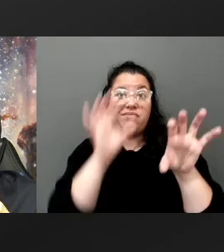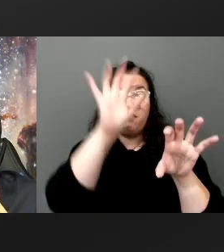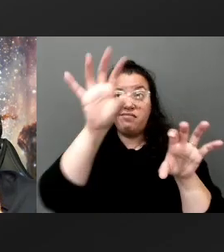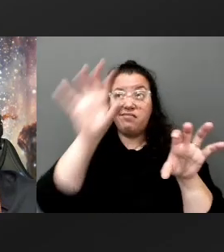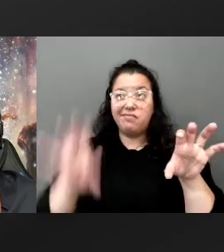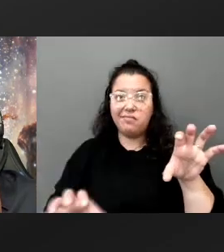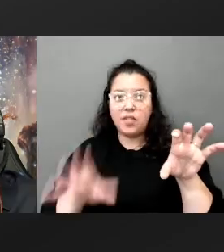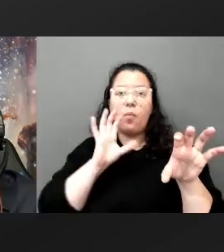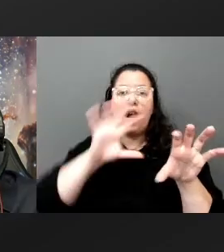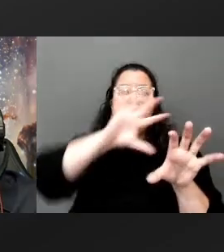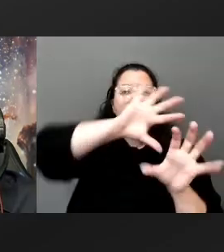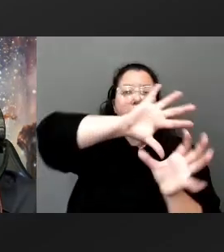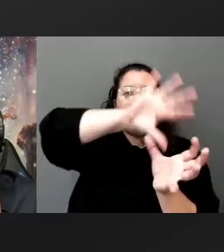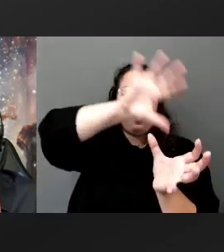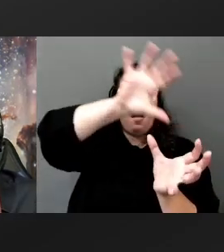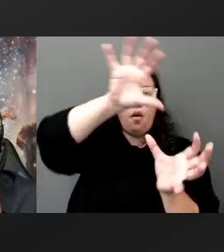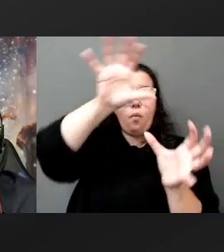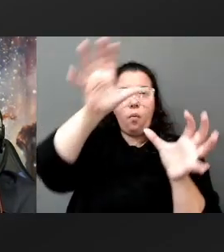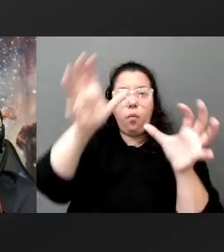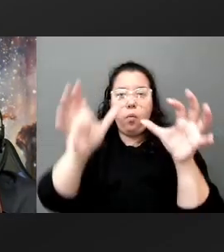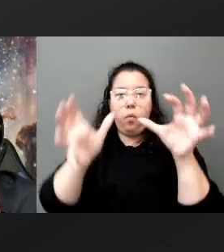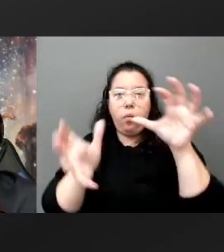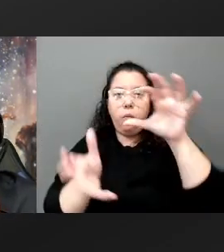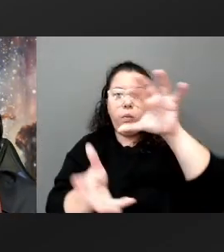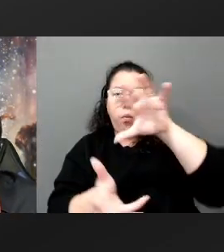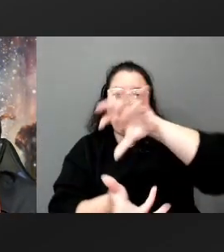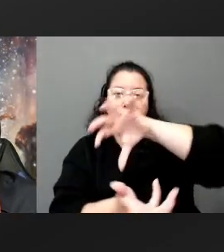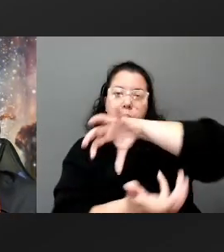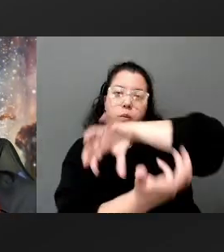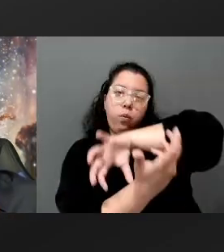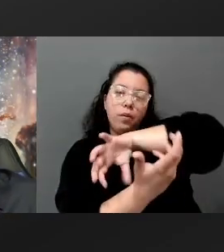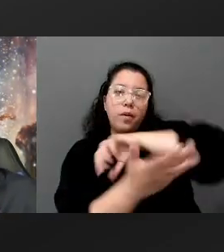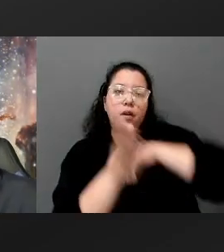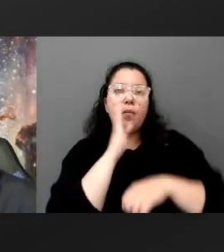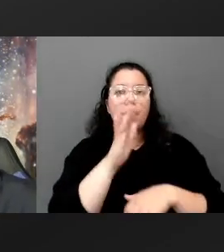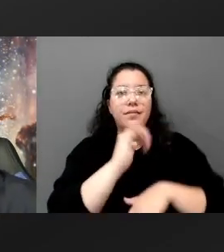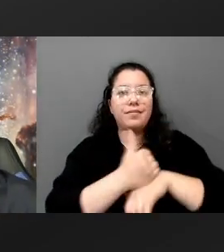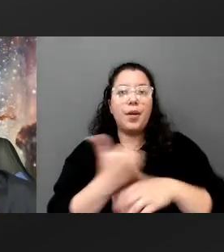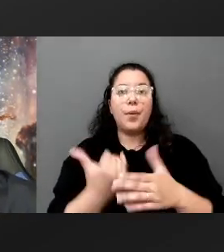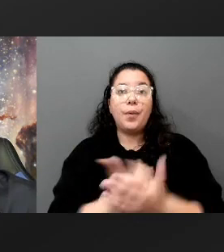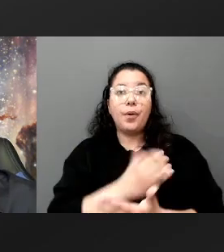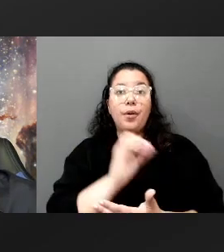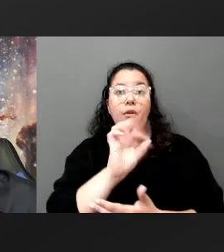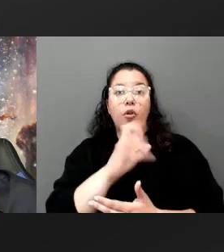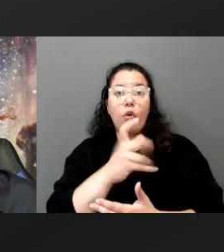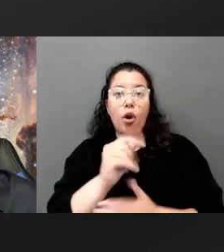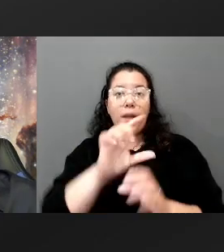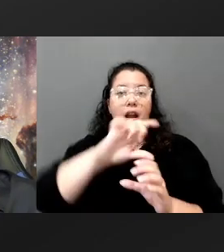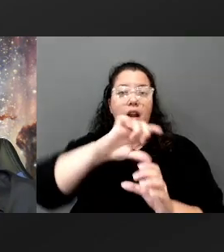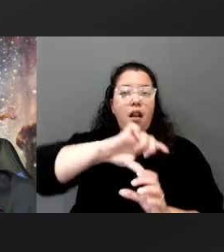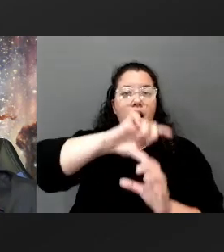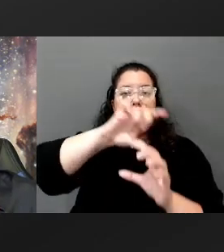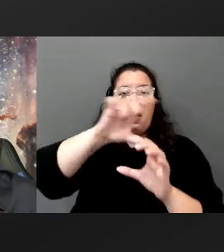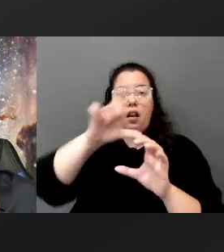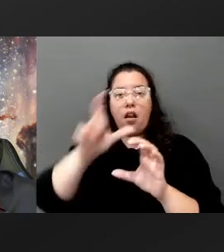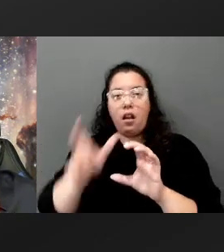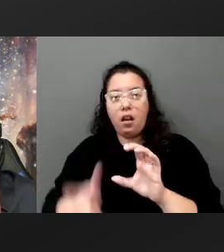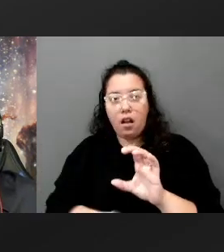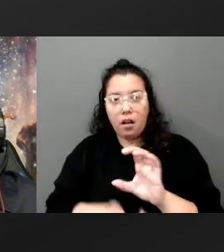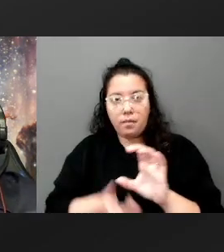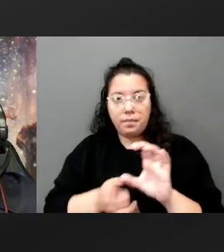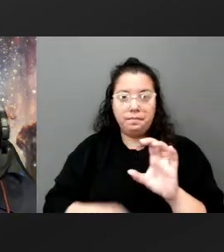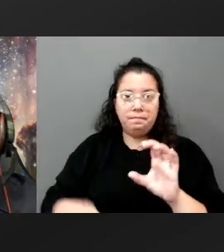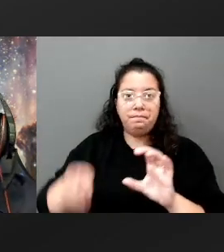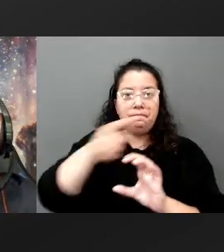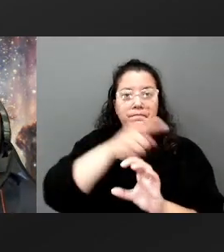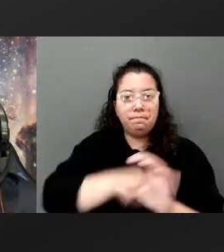those stars sort of rearrange themselves onto new orbits. And you'll probably pick up bits of new star formation going on in various